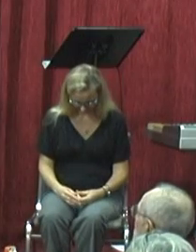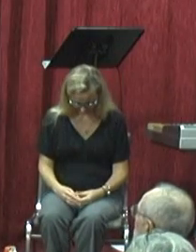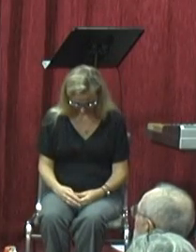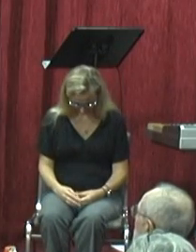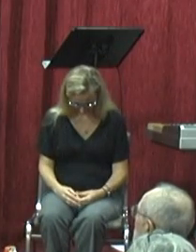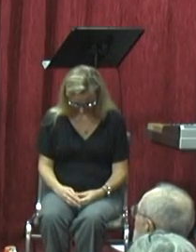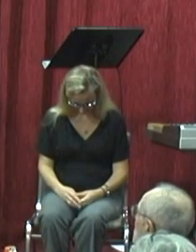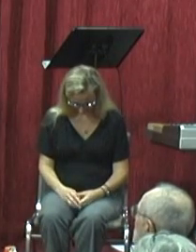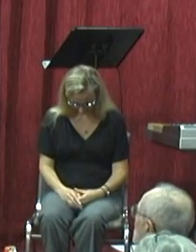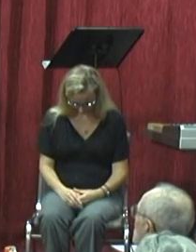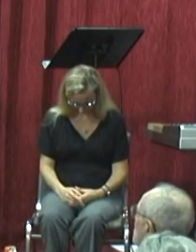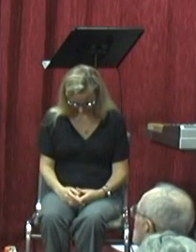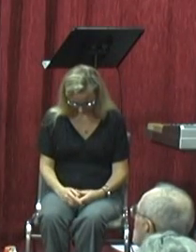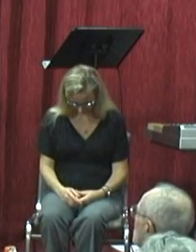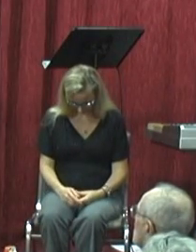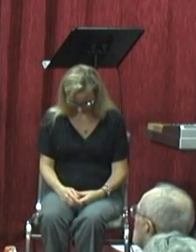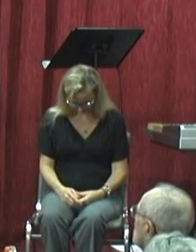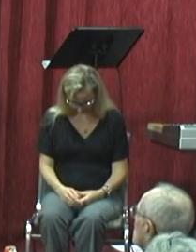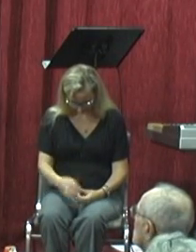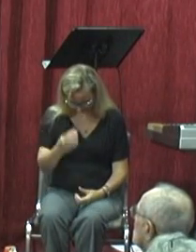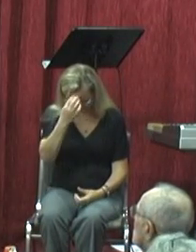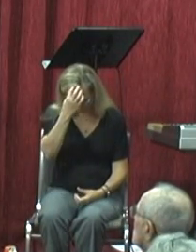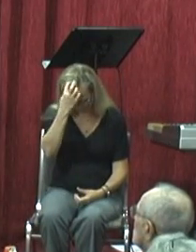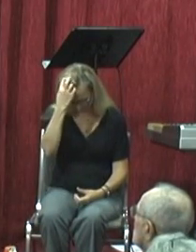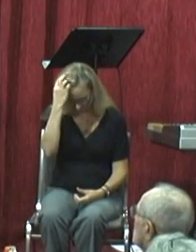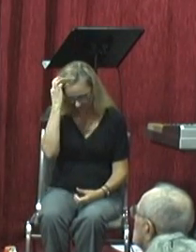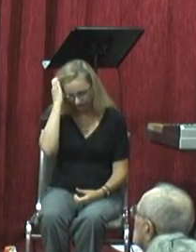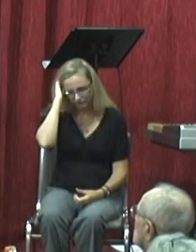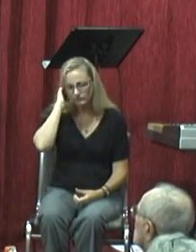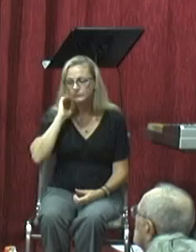you will receive glory as your